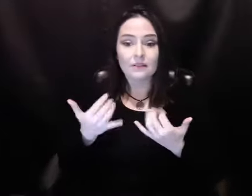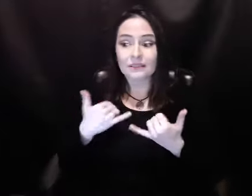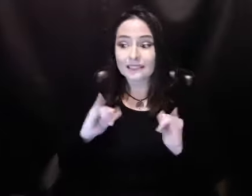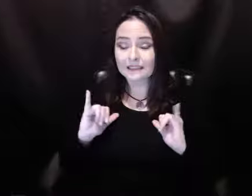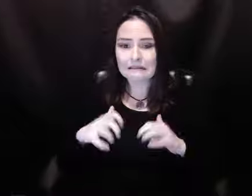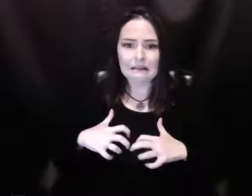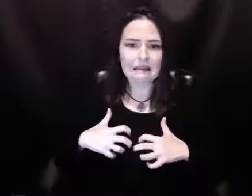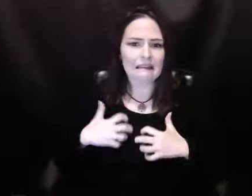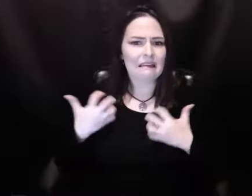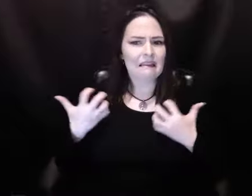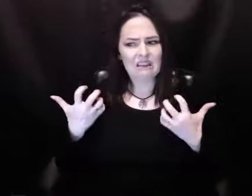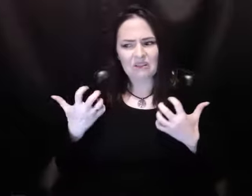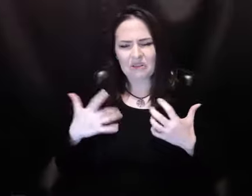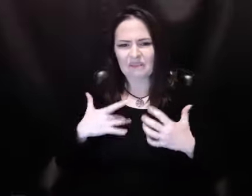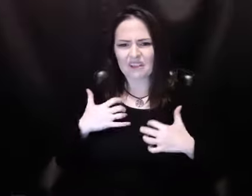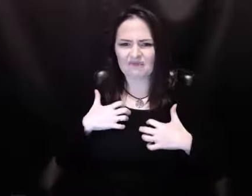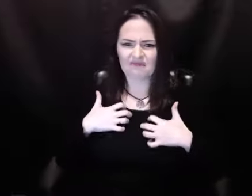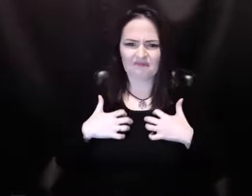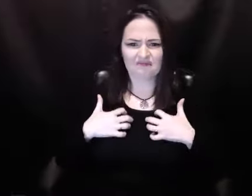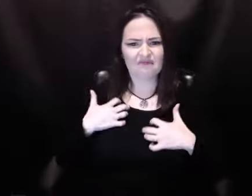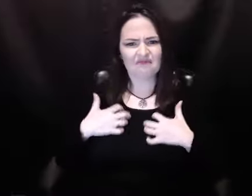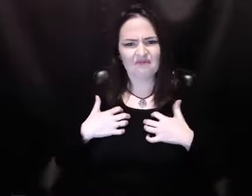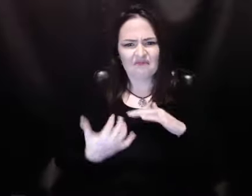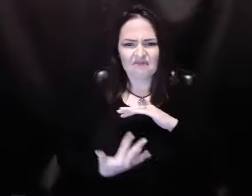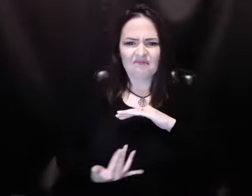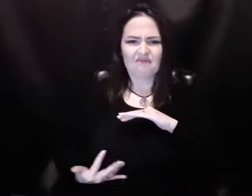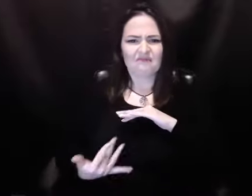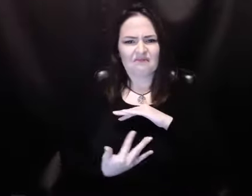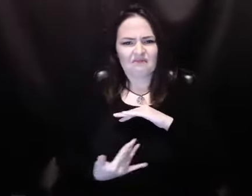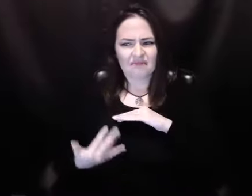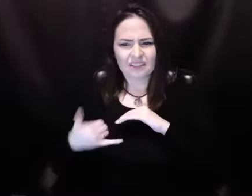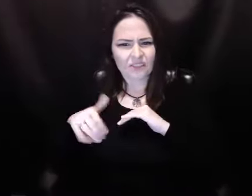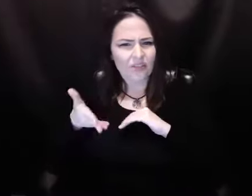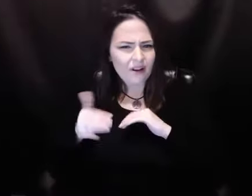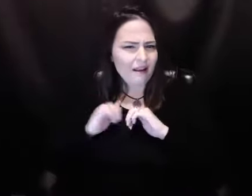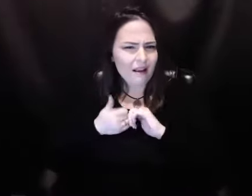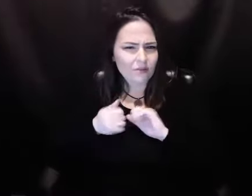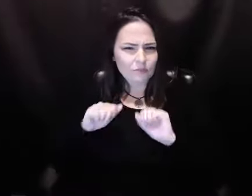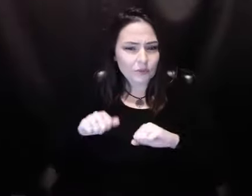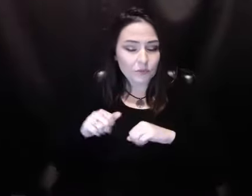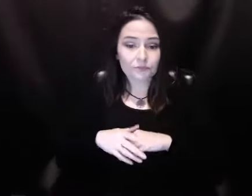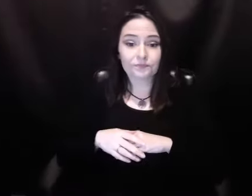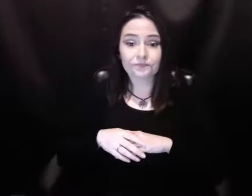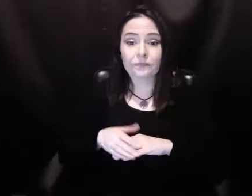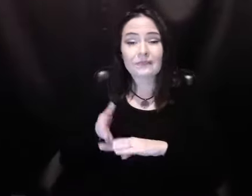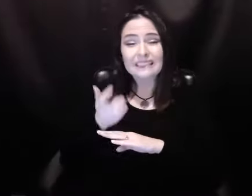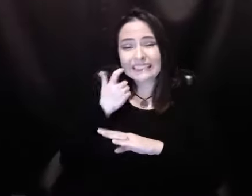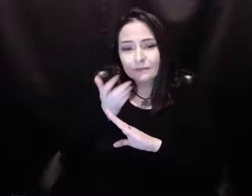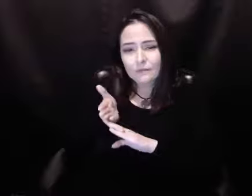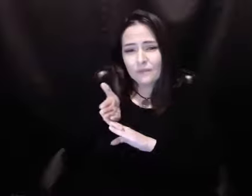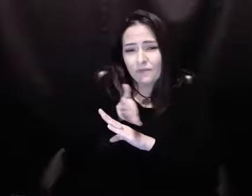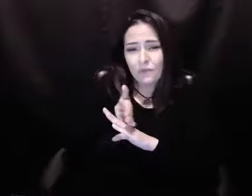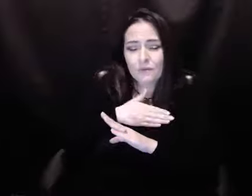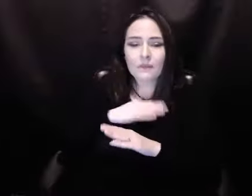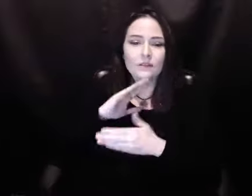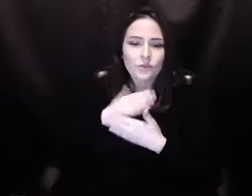my adult life, feeling always as if there was something wrong with me and that there was something missing. When I had